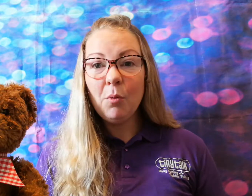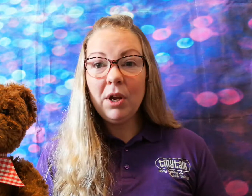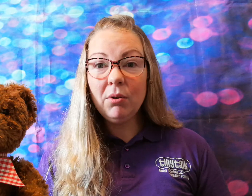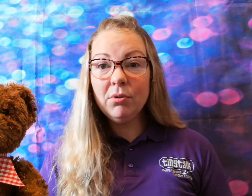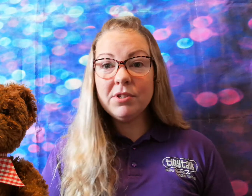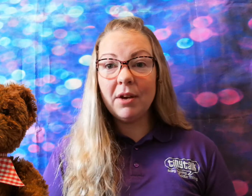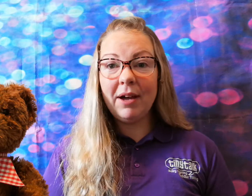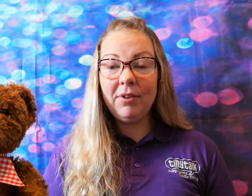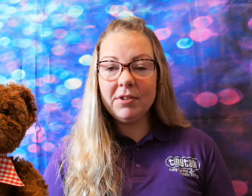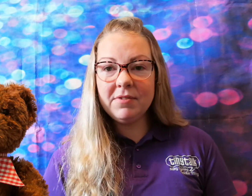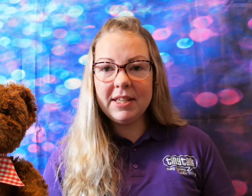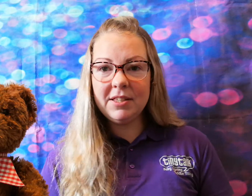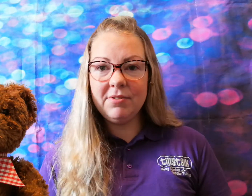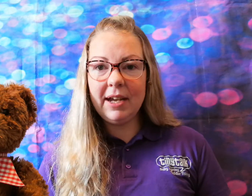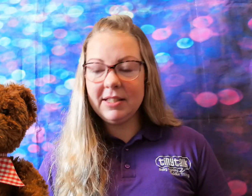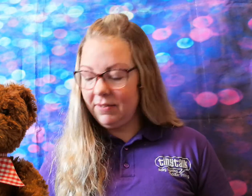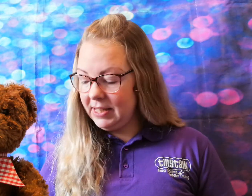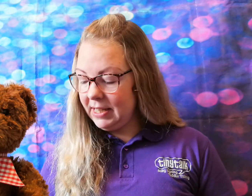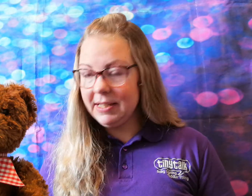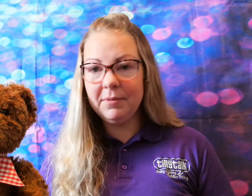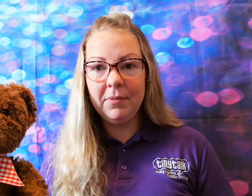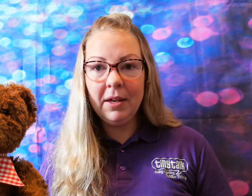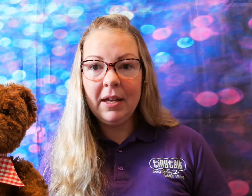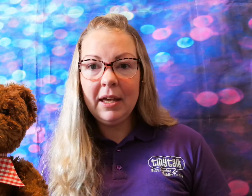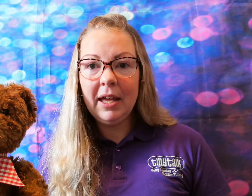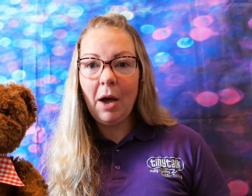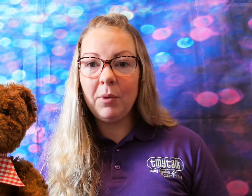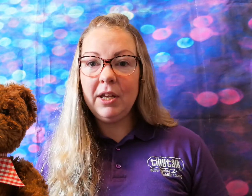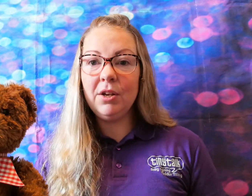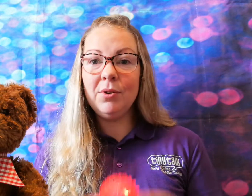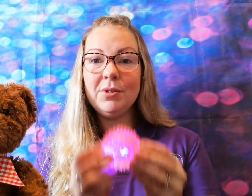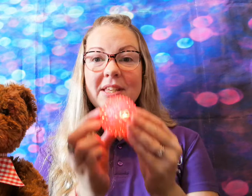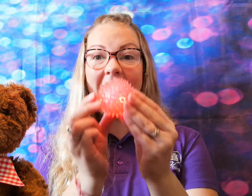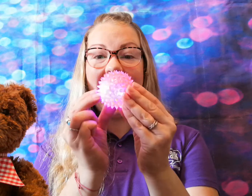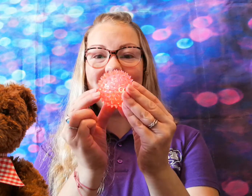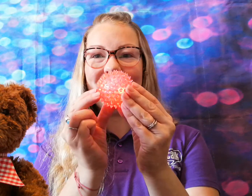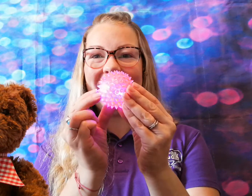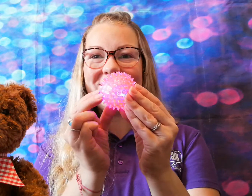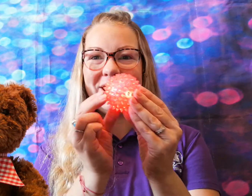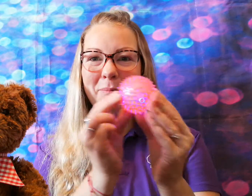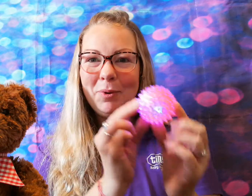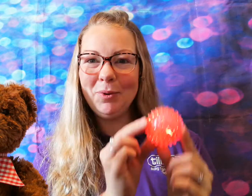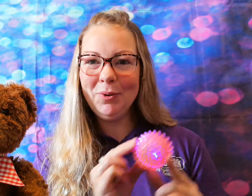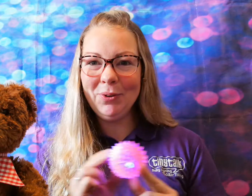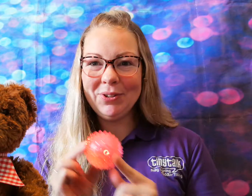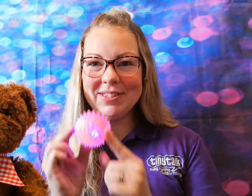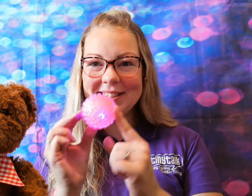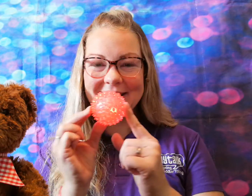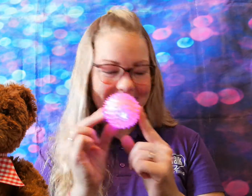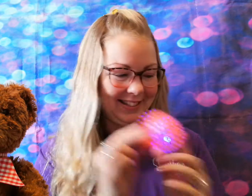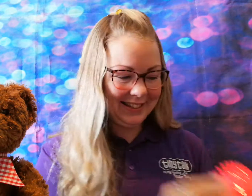We also have lots of sensory activities and we use flashing balls.